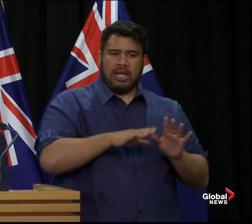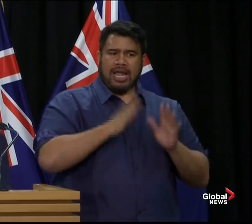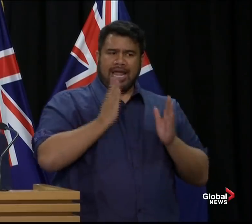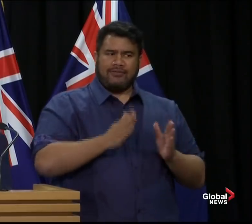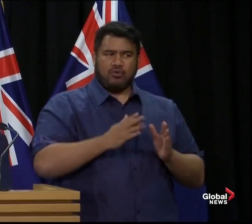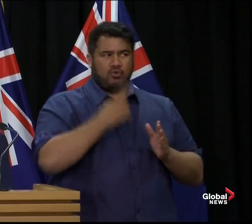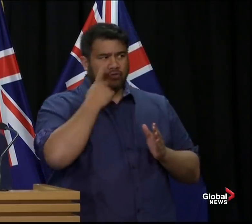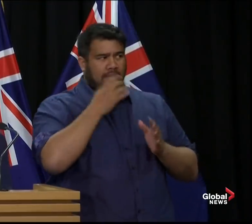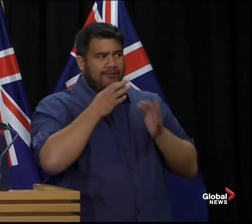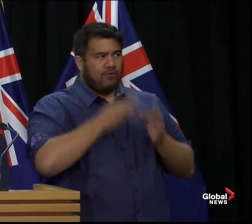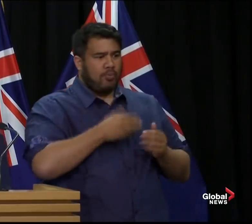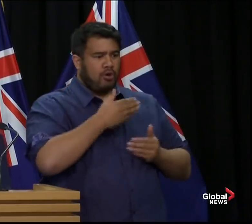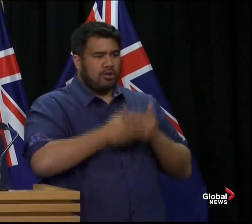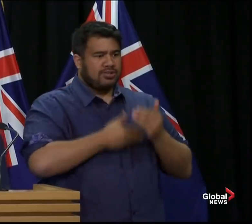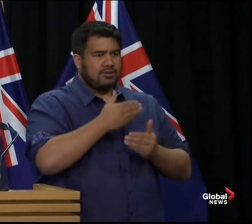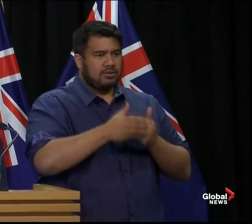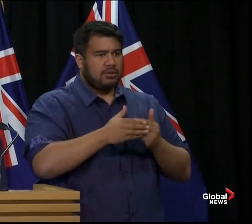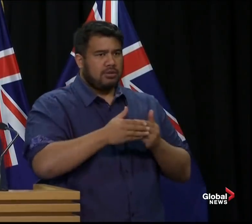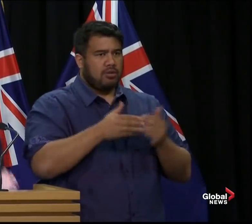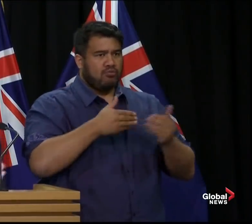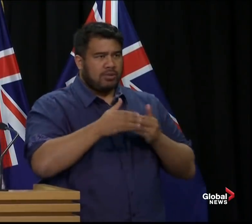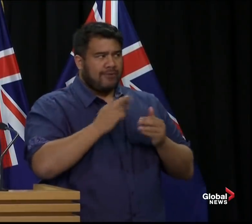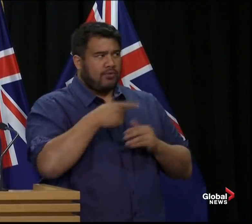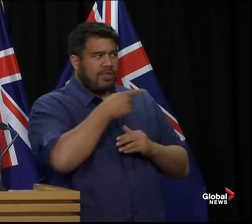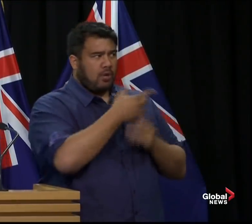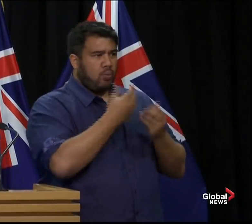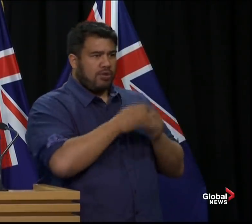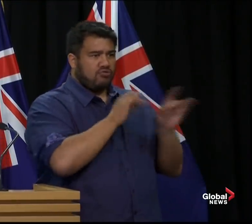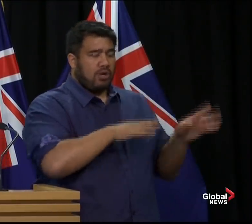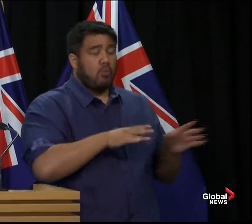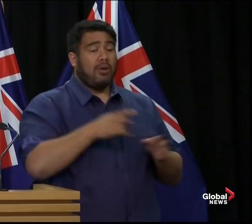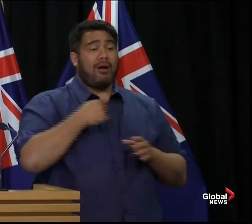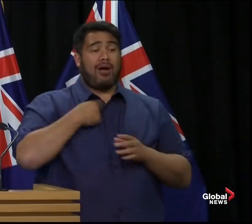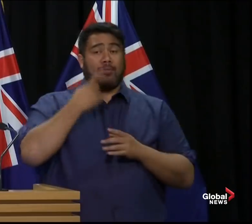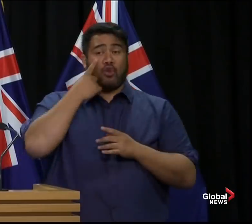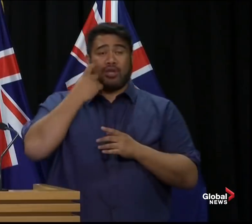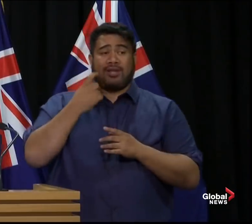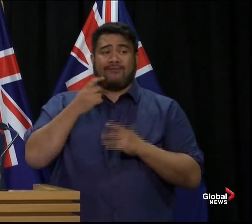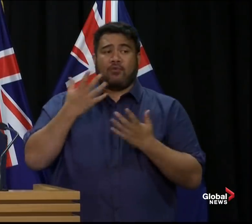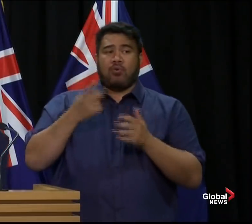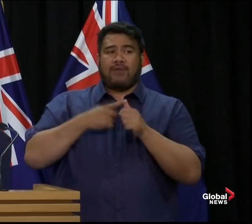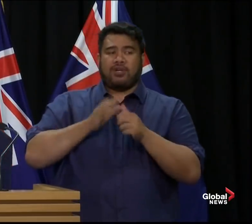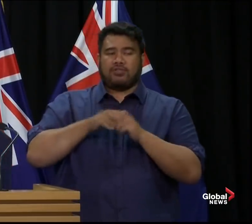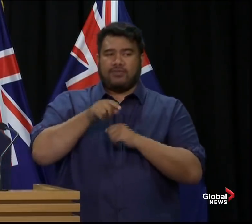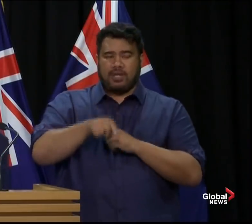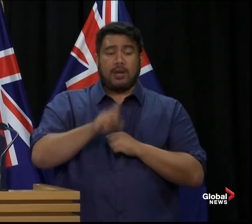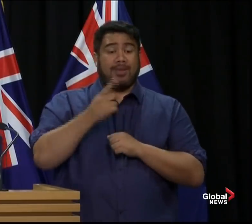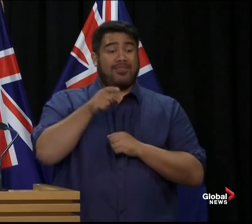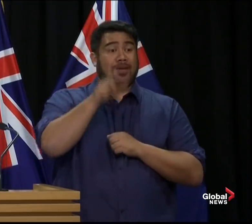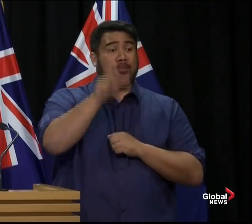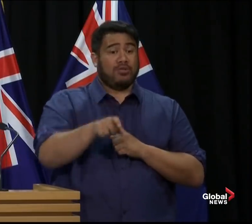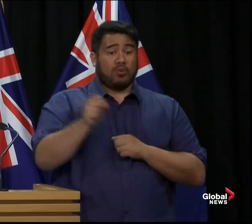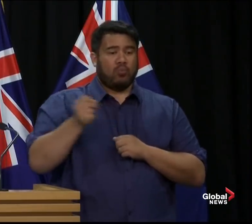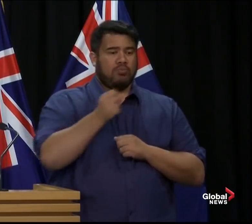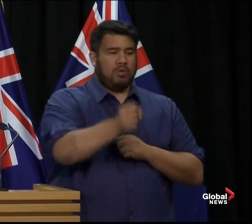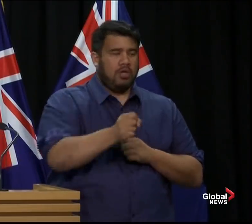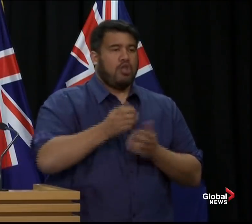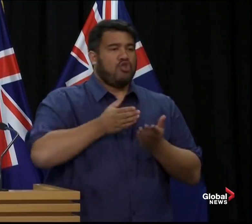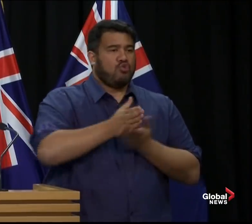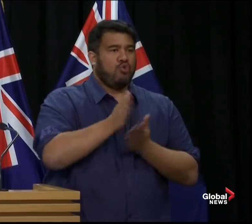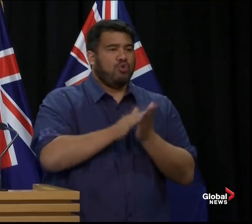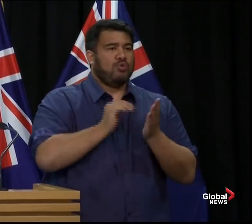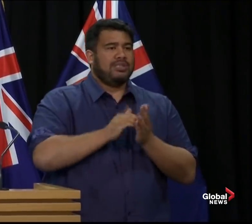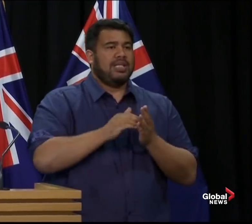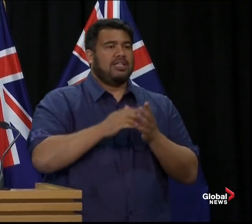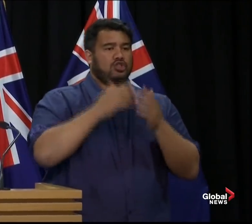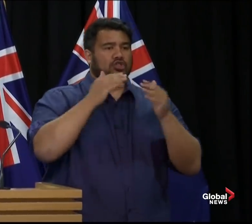I'm seeking some advice. But again, what I can say is this person will face the New Zealand justice